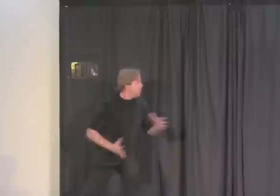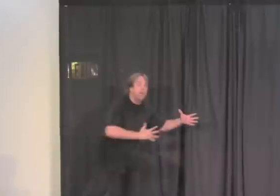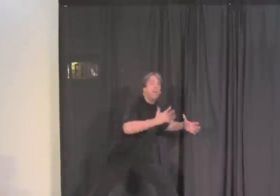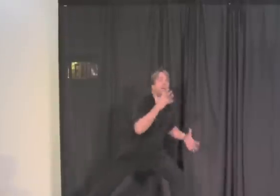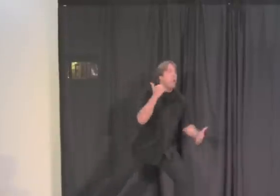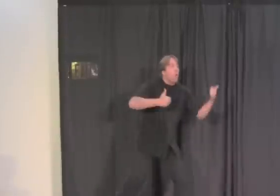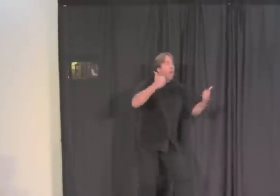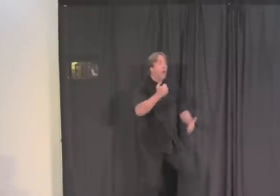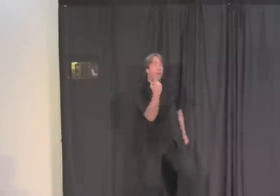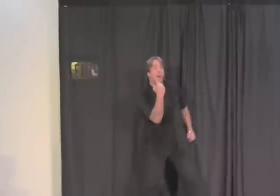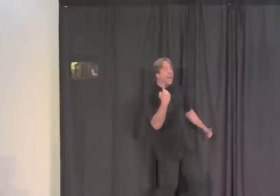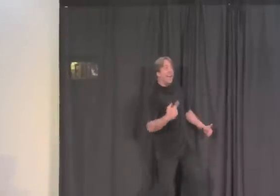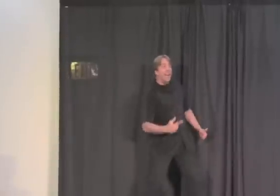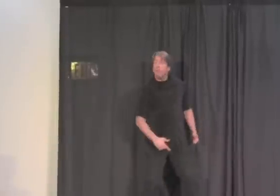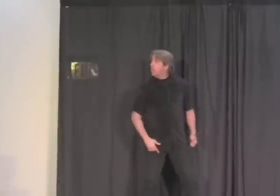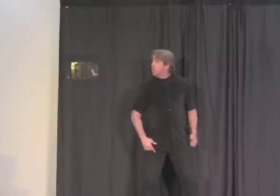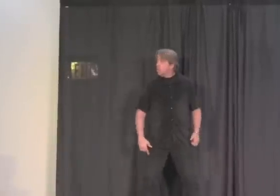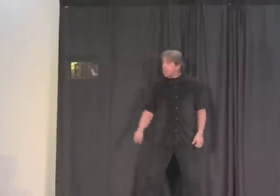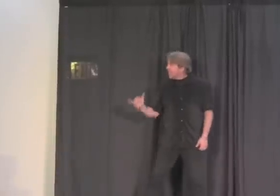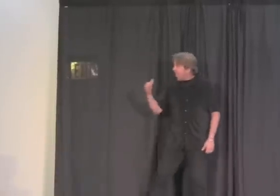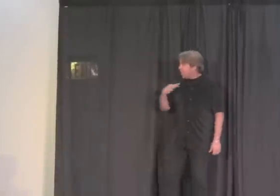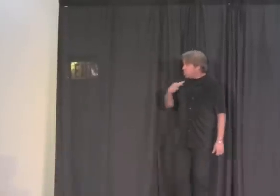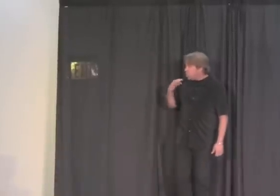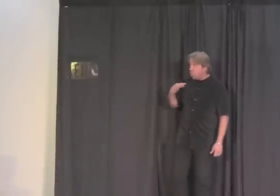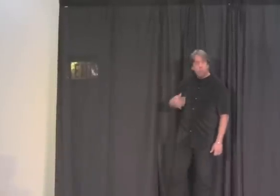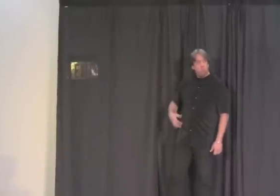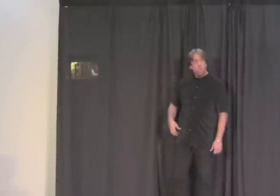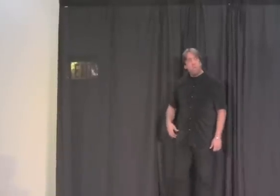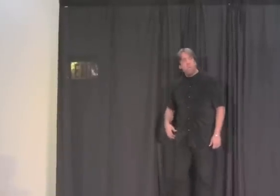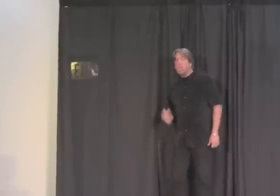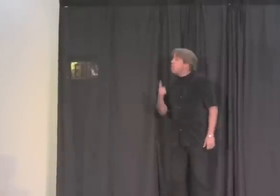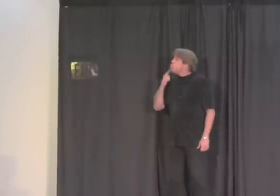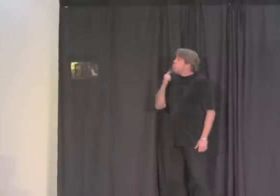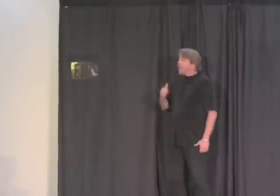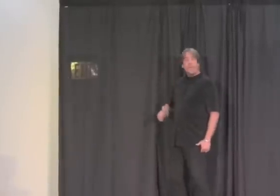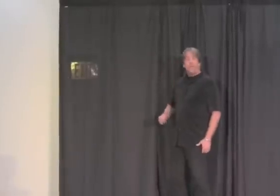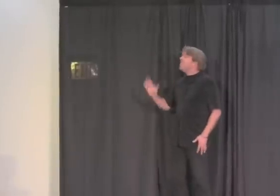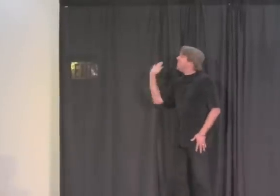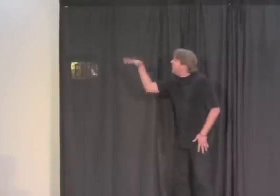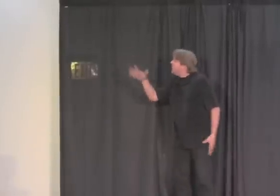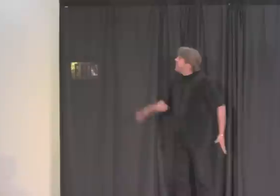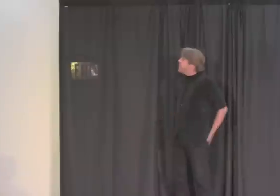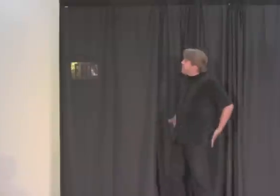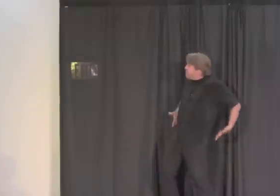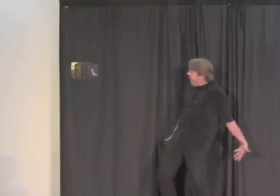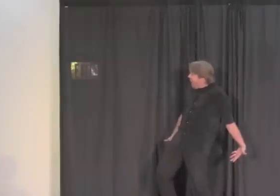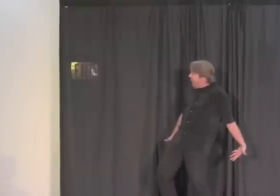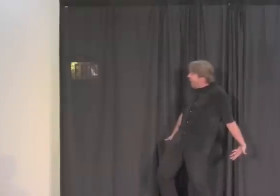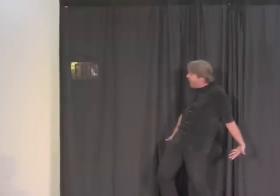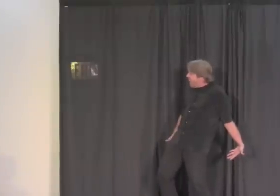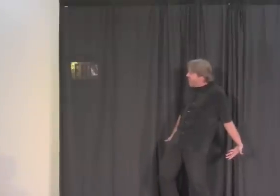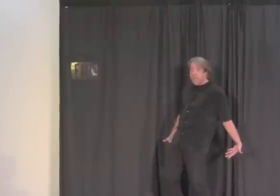The friend is like, what you want, man? Dude, the one with the yellow shirt, the red pants, the one with the big